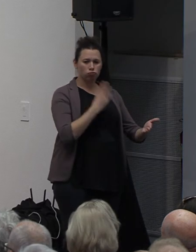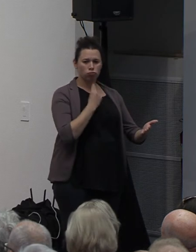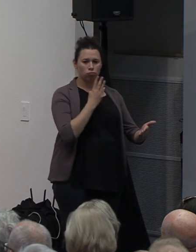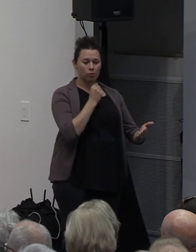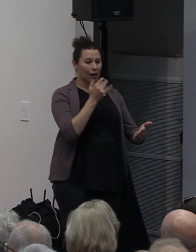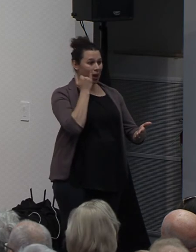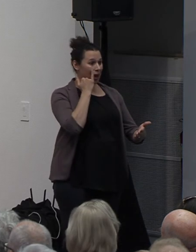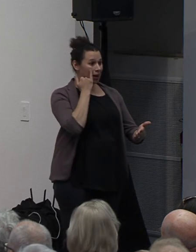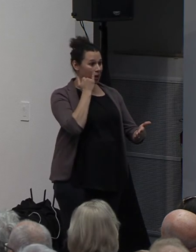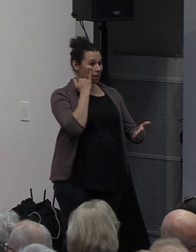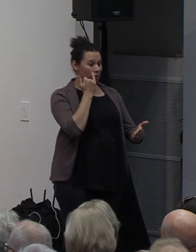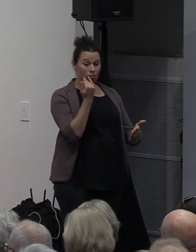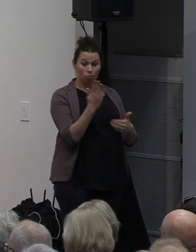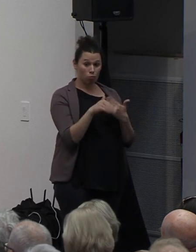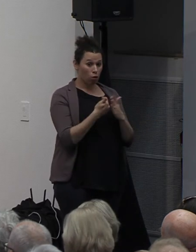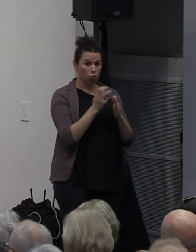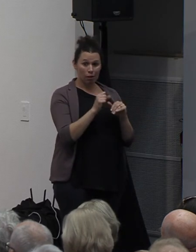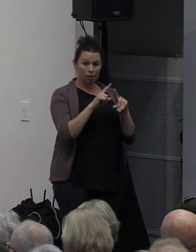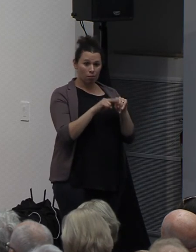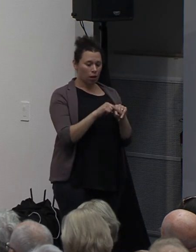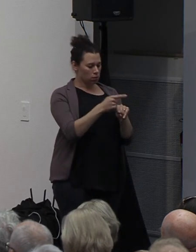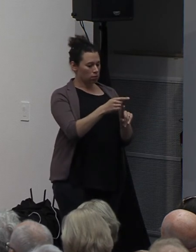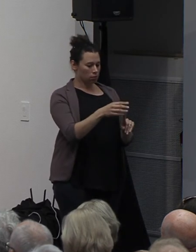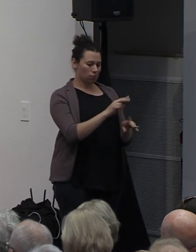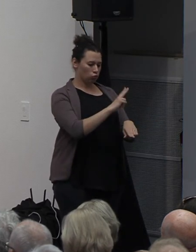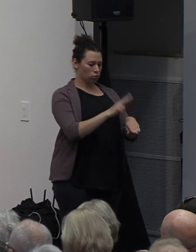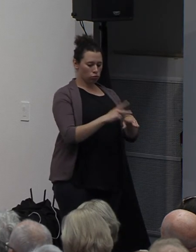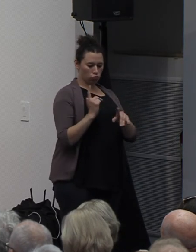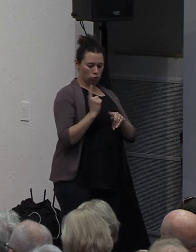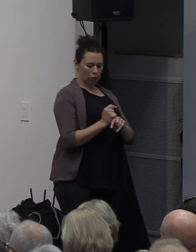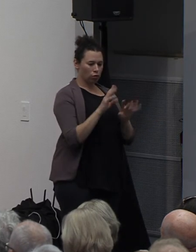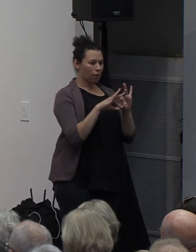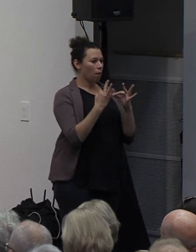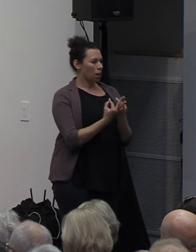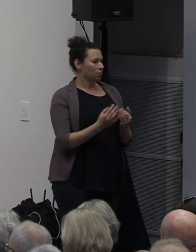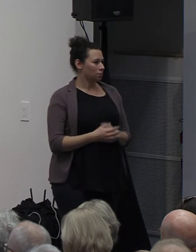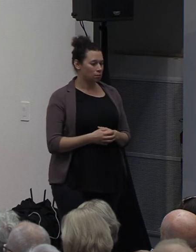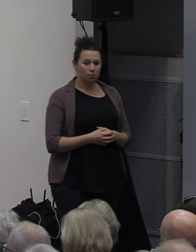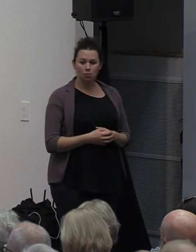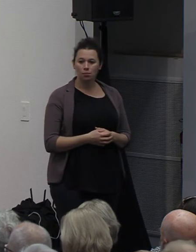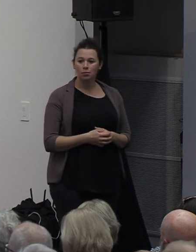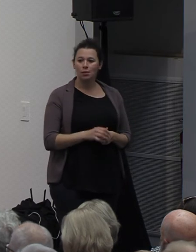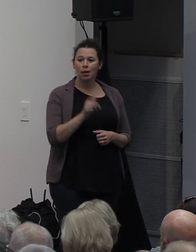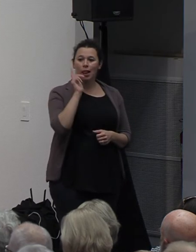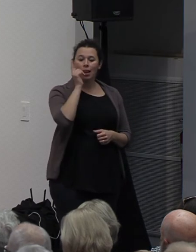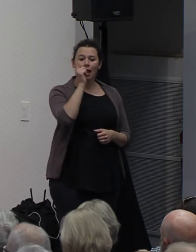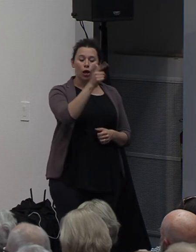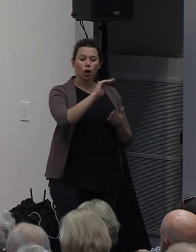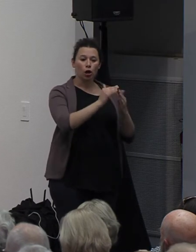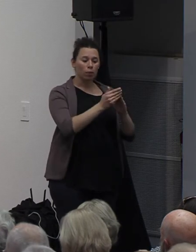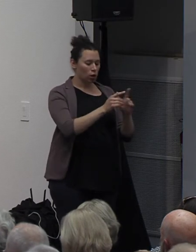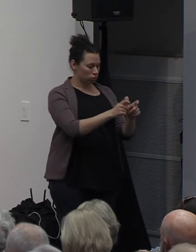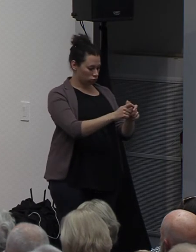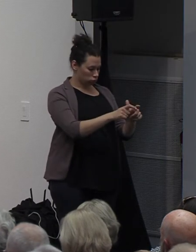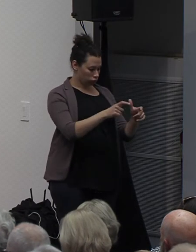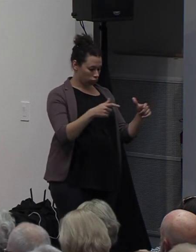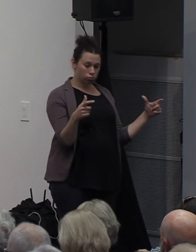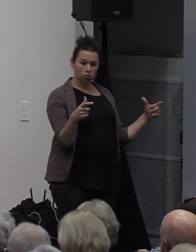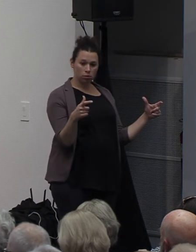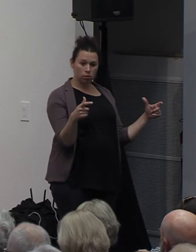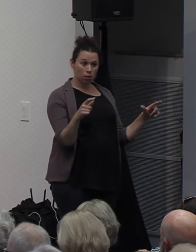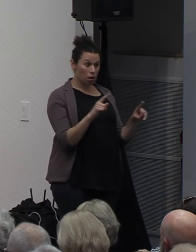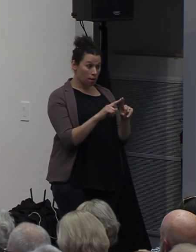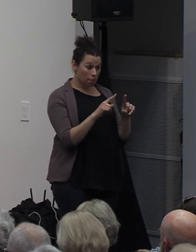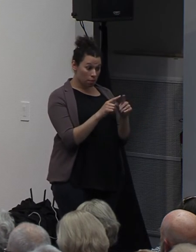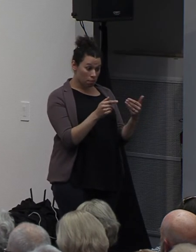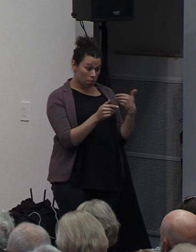nuclear family was all you could depend on. Later in life, a flourishing community cropped up around them, but before that, my